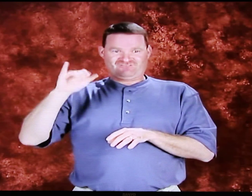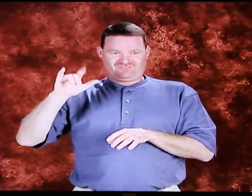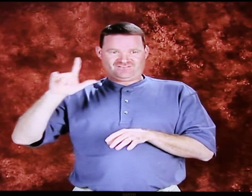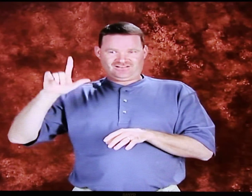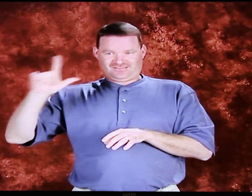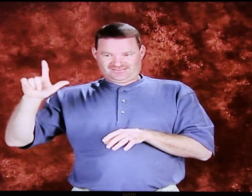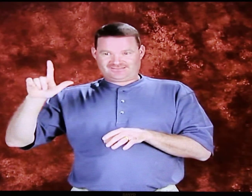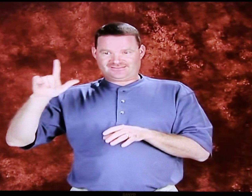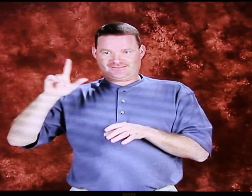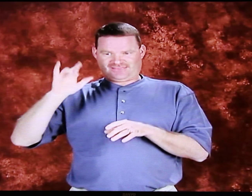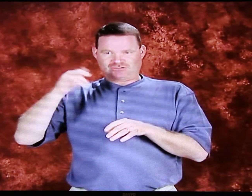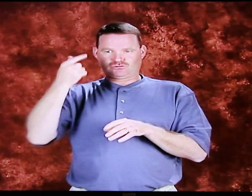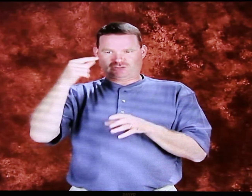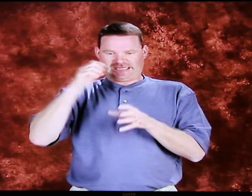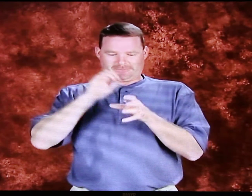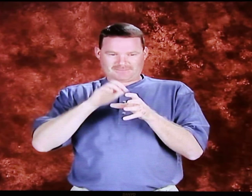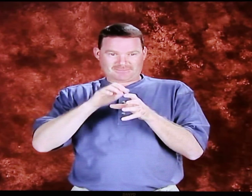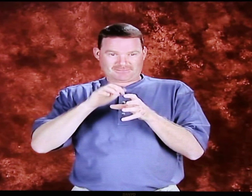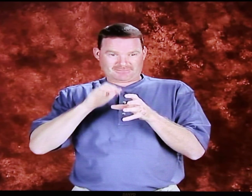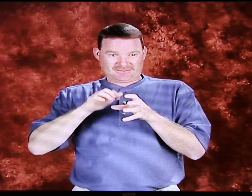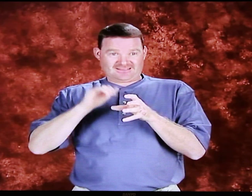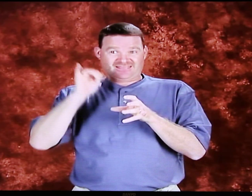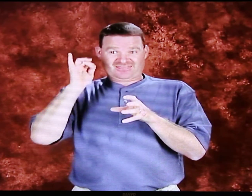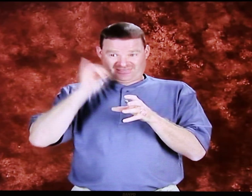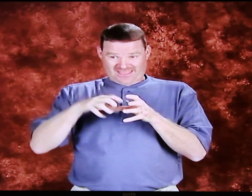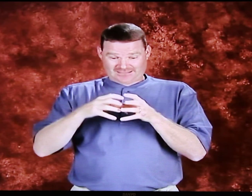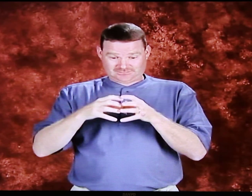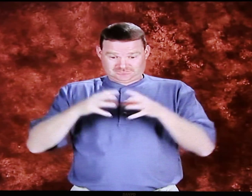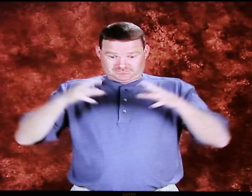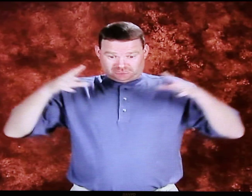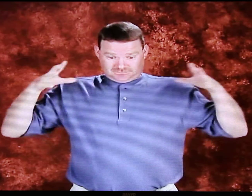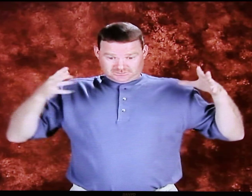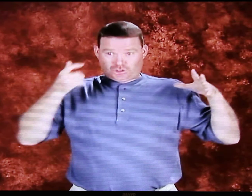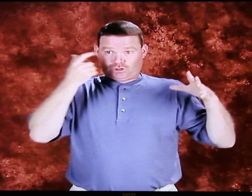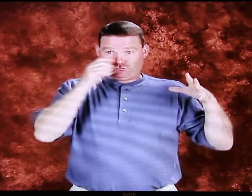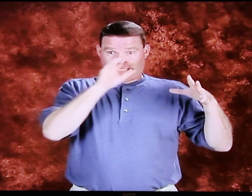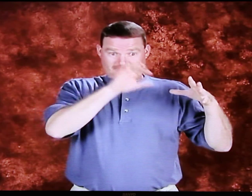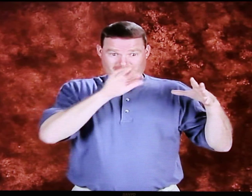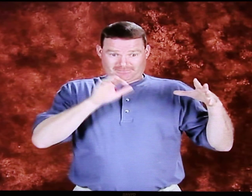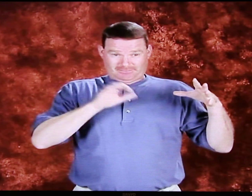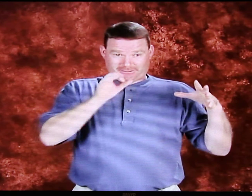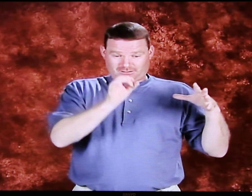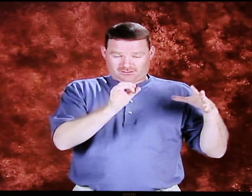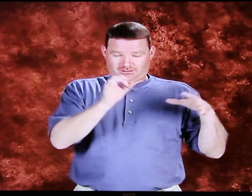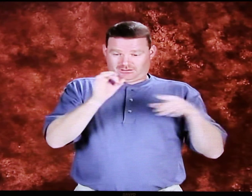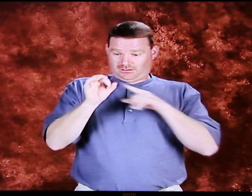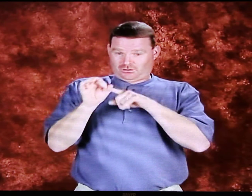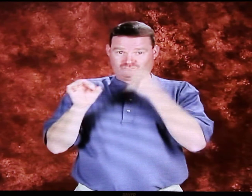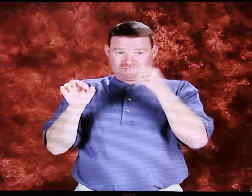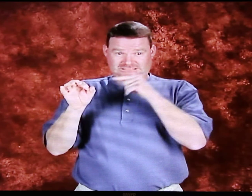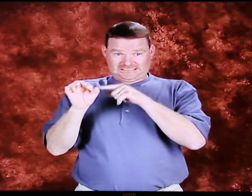Inside of those are chlorophyll. Now that's actually the green part. So when you see the green,